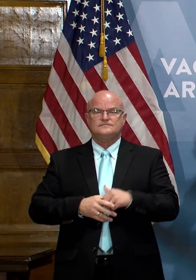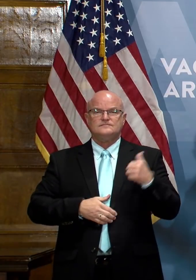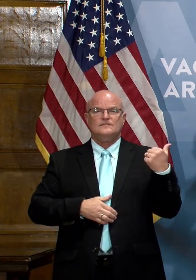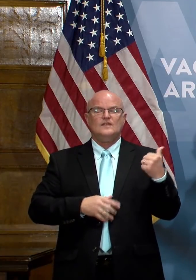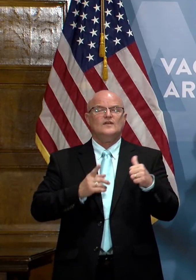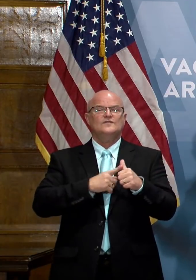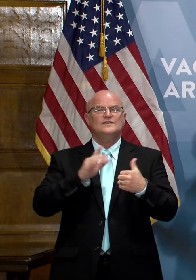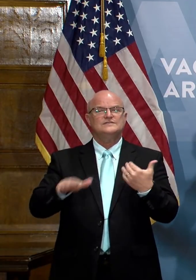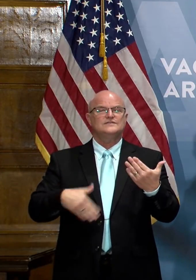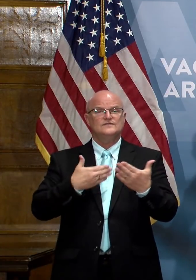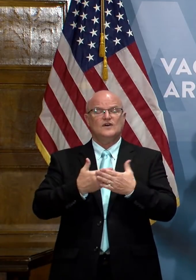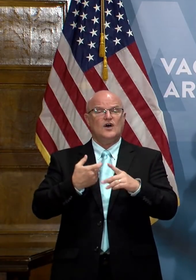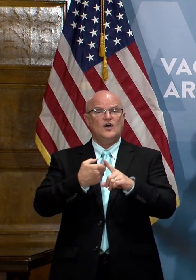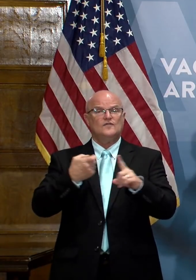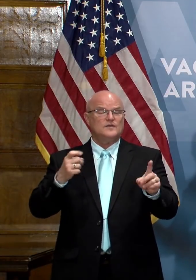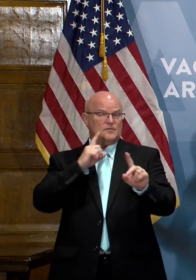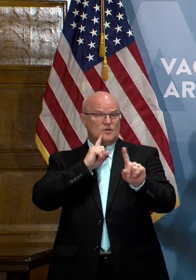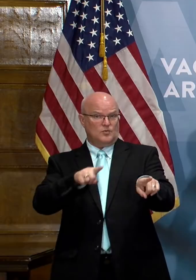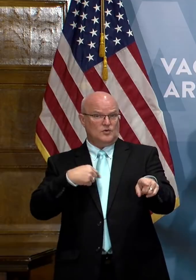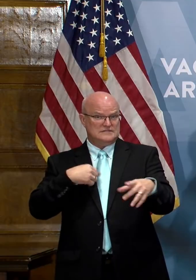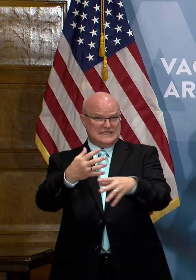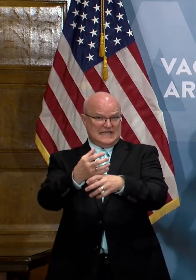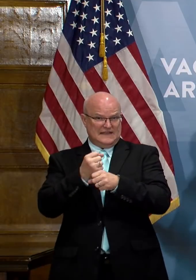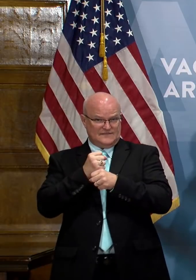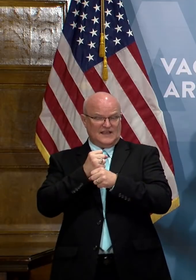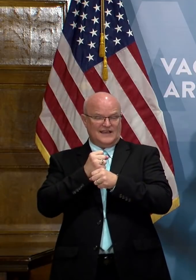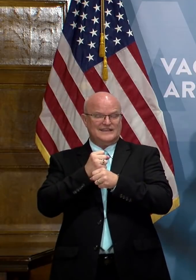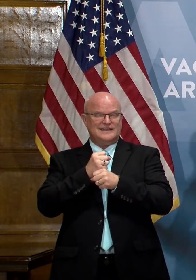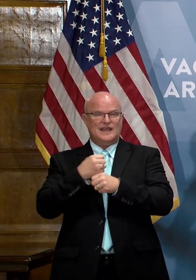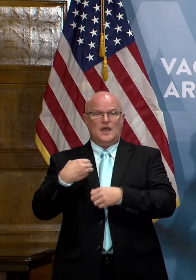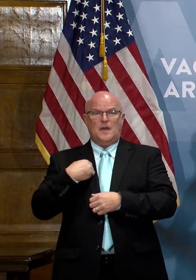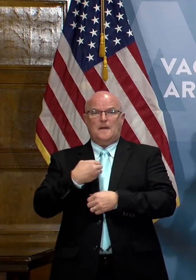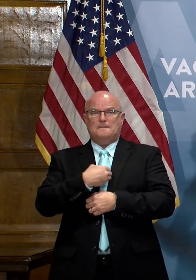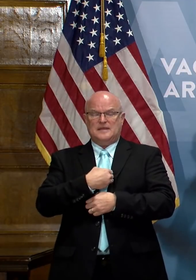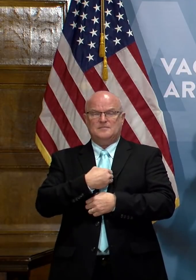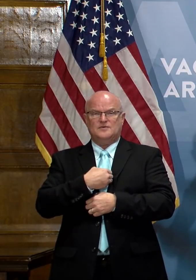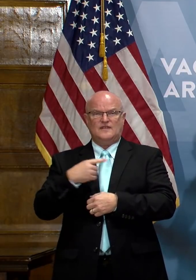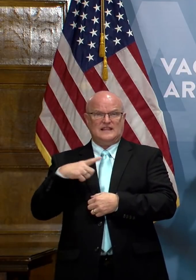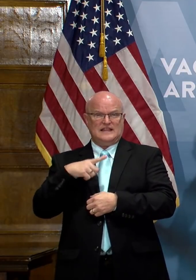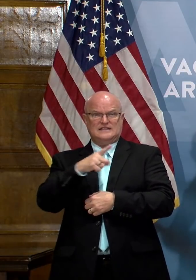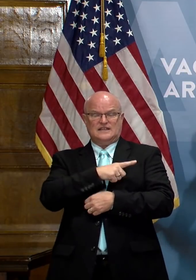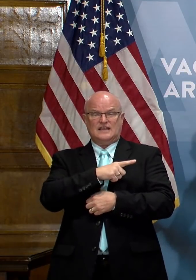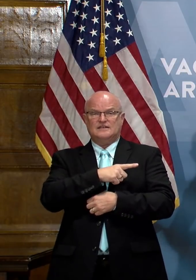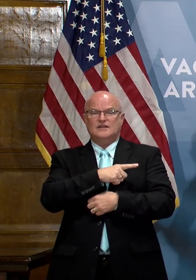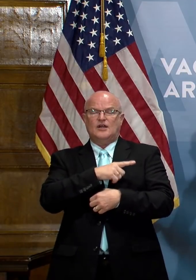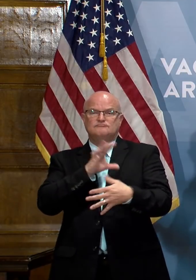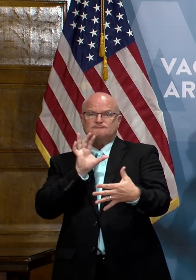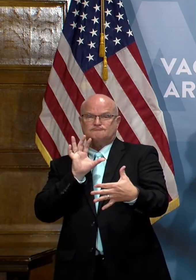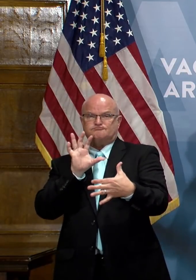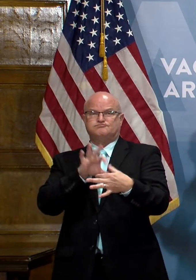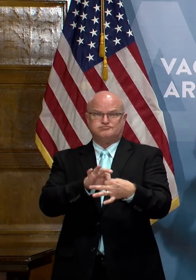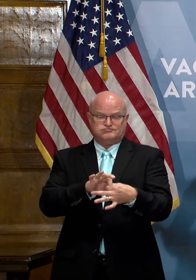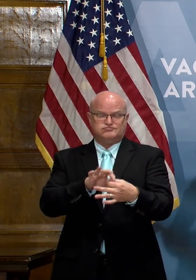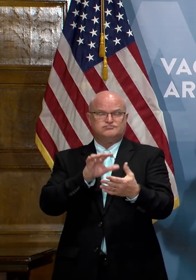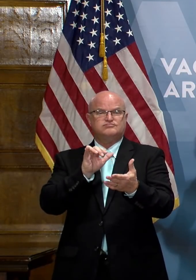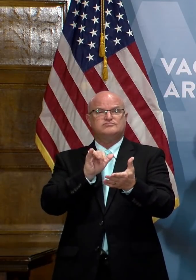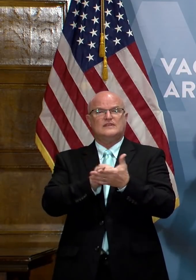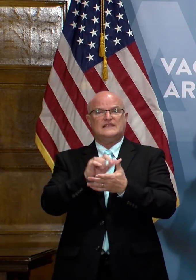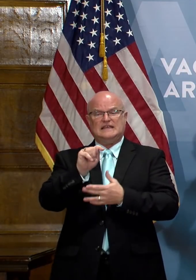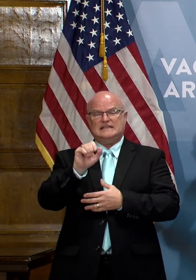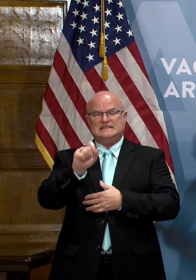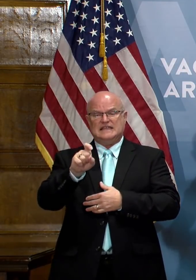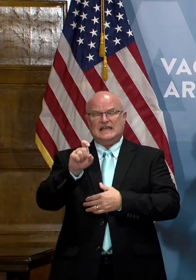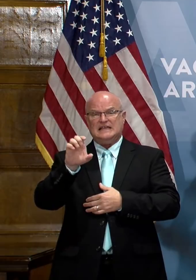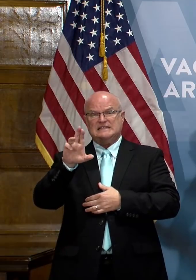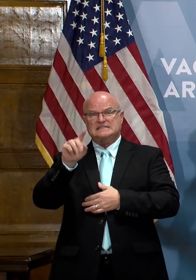First of all, from the reports I get, members of the General Assembly are signing on to the tax